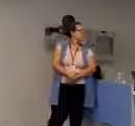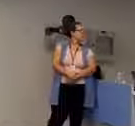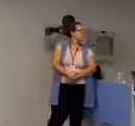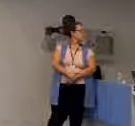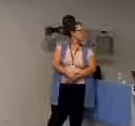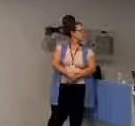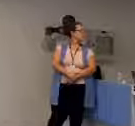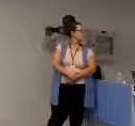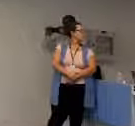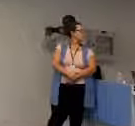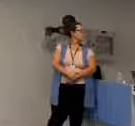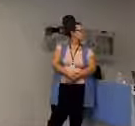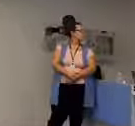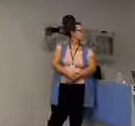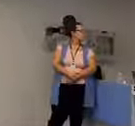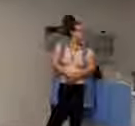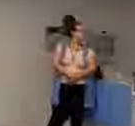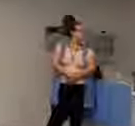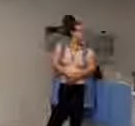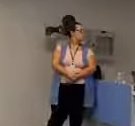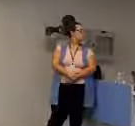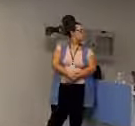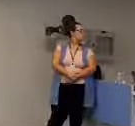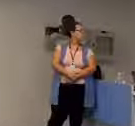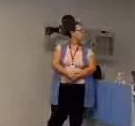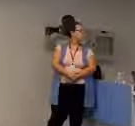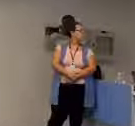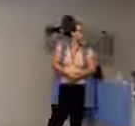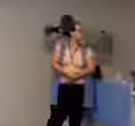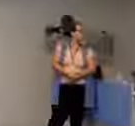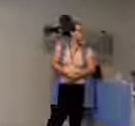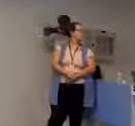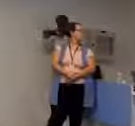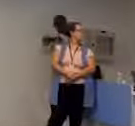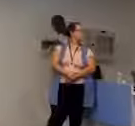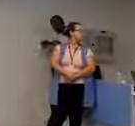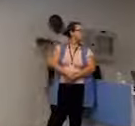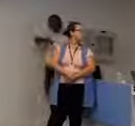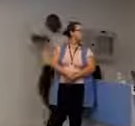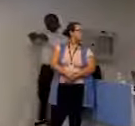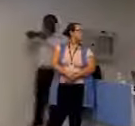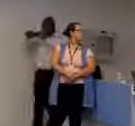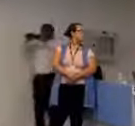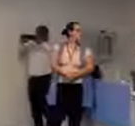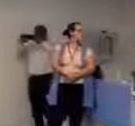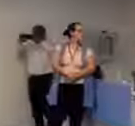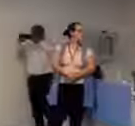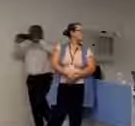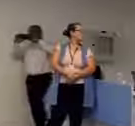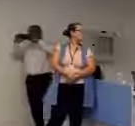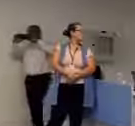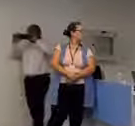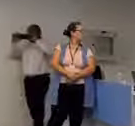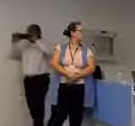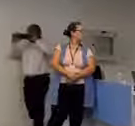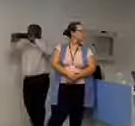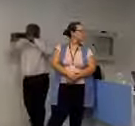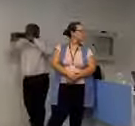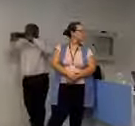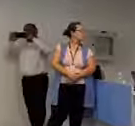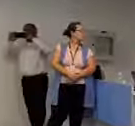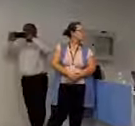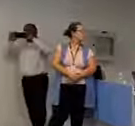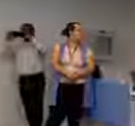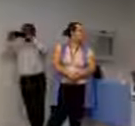generations at universities and high schools in France and internationally. They collaborate with a specialized selection of the best